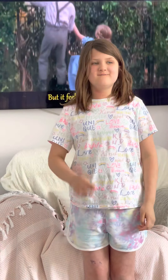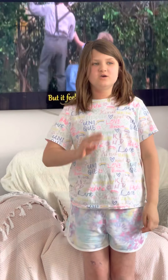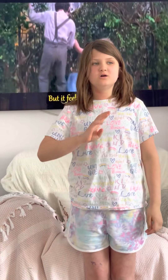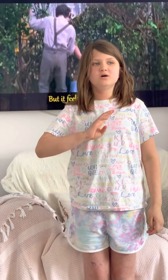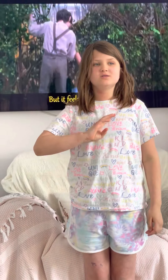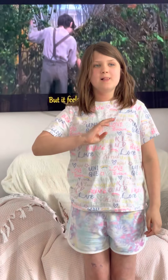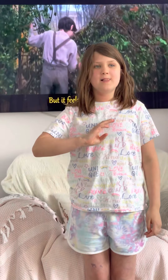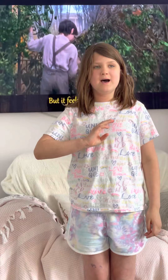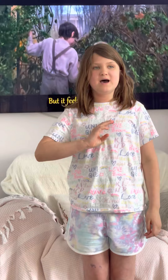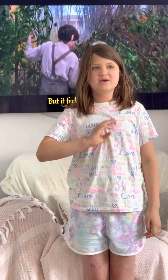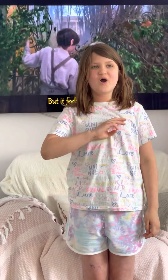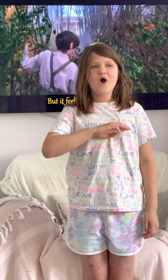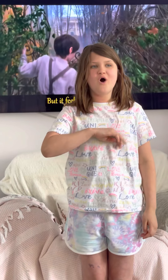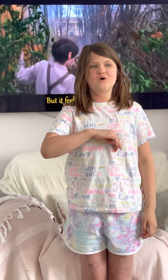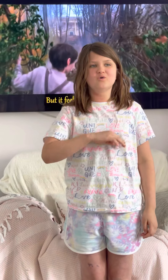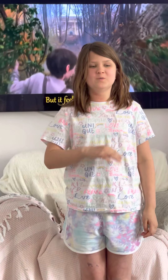feels like home.